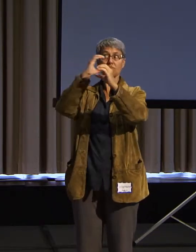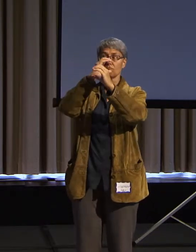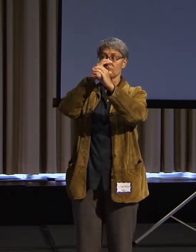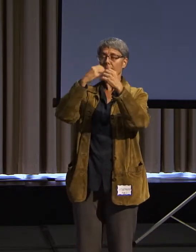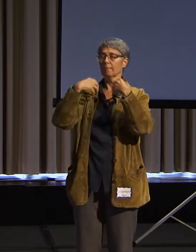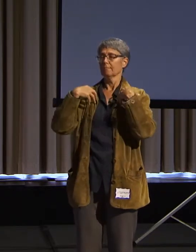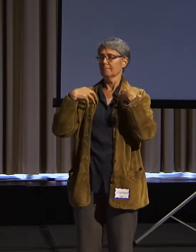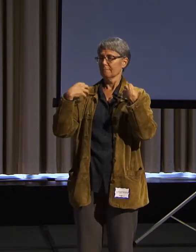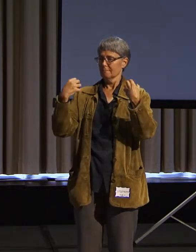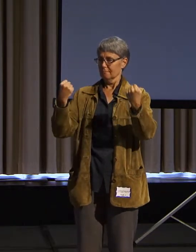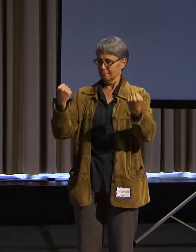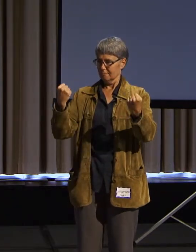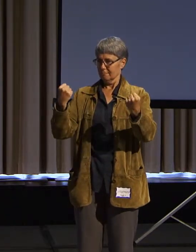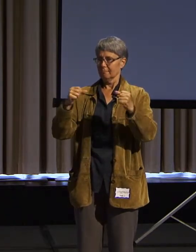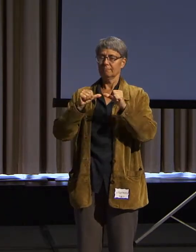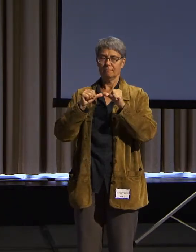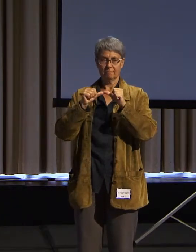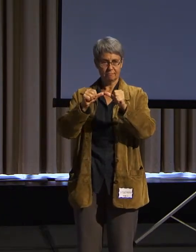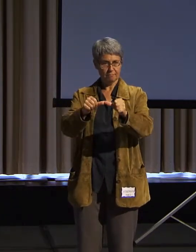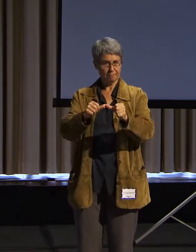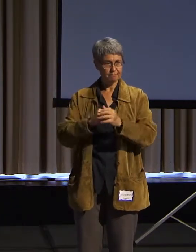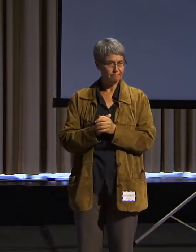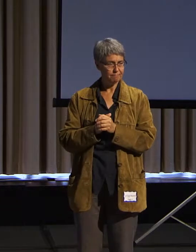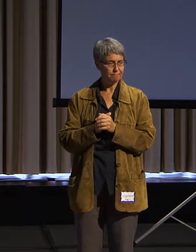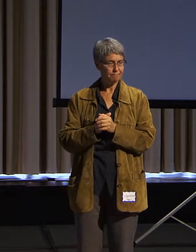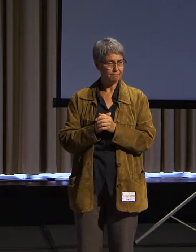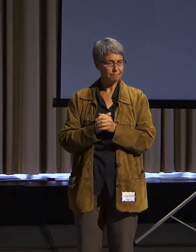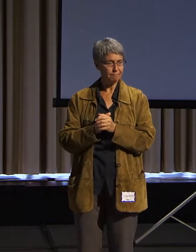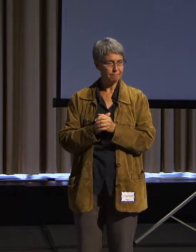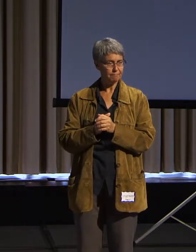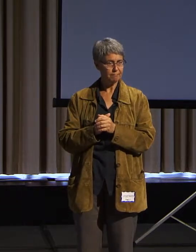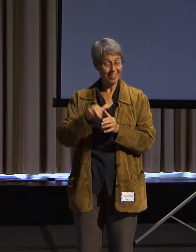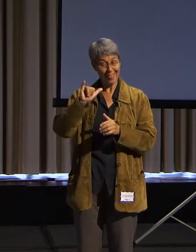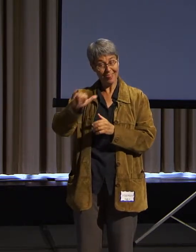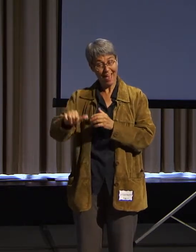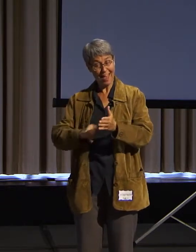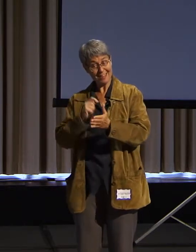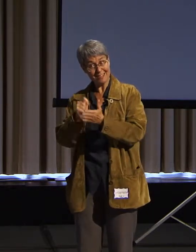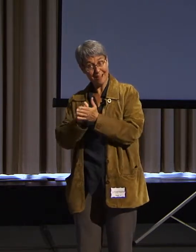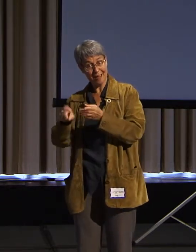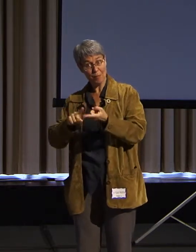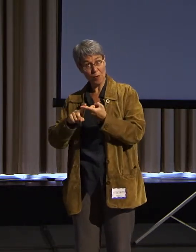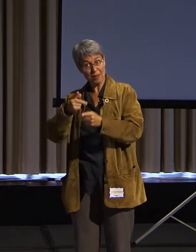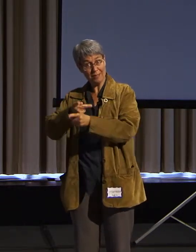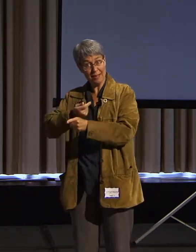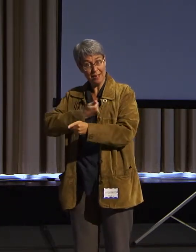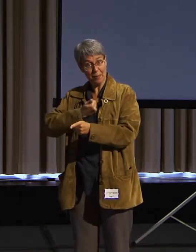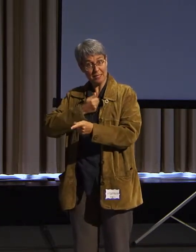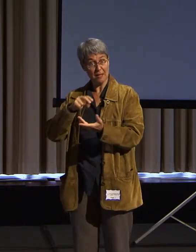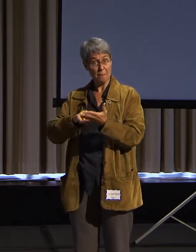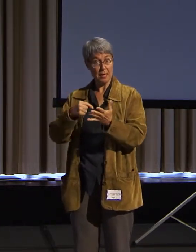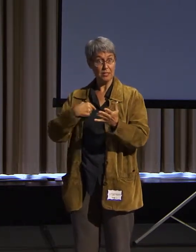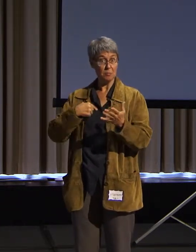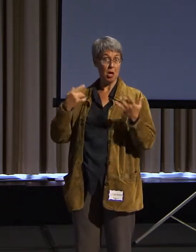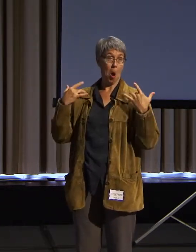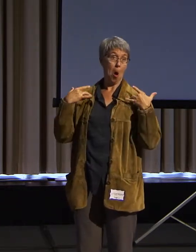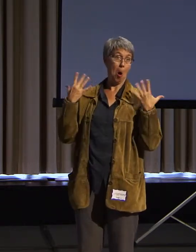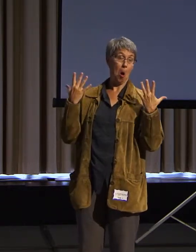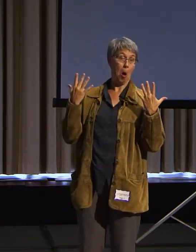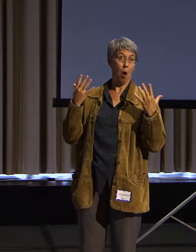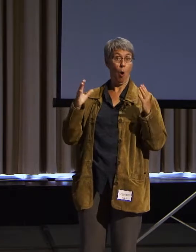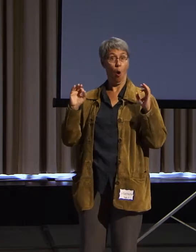just by being passive, but approaching it as a time when I can gift myself with gentleness, I am giving myself an opportunity to